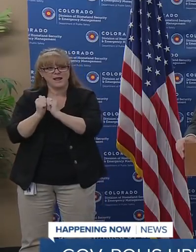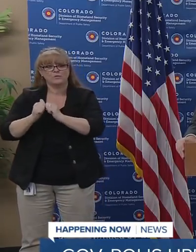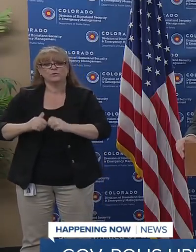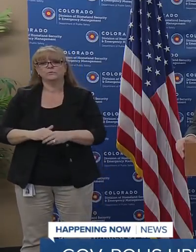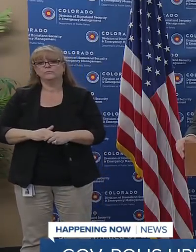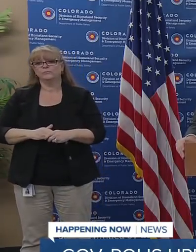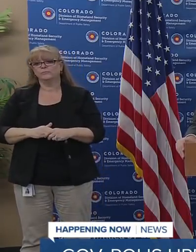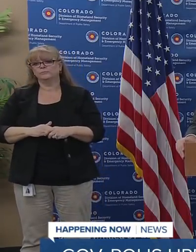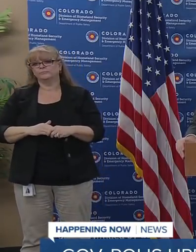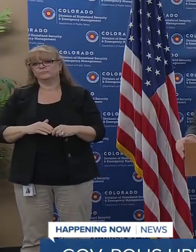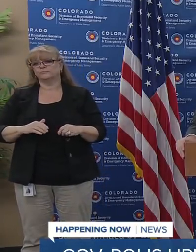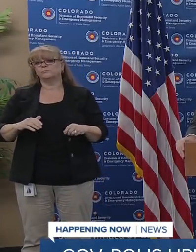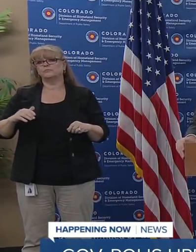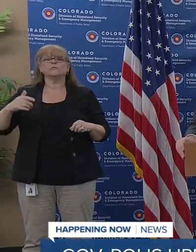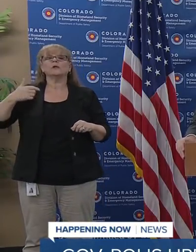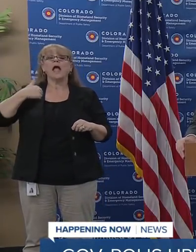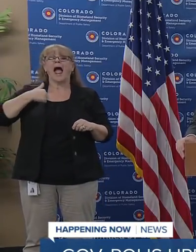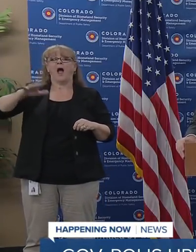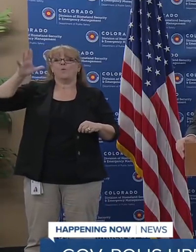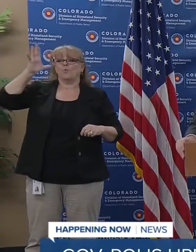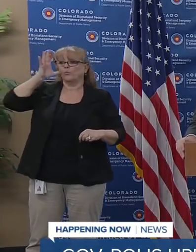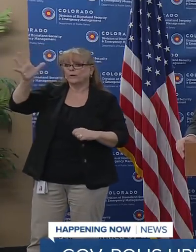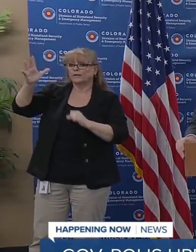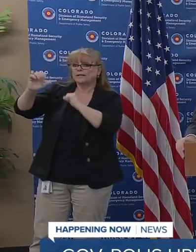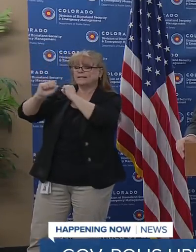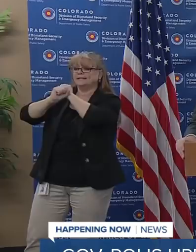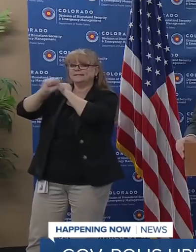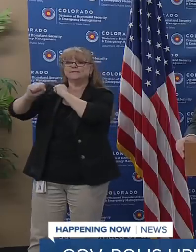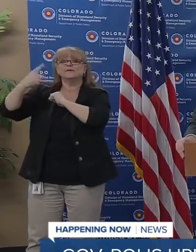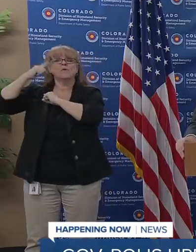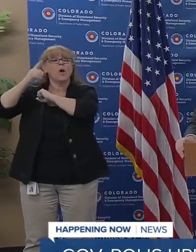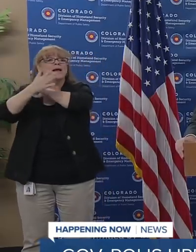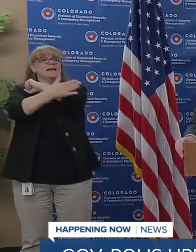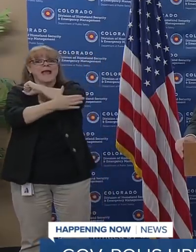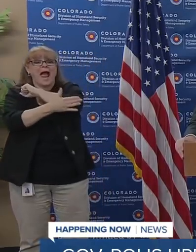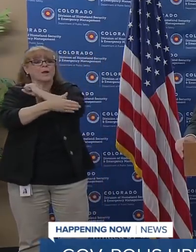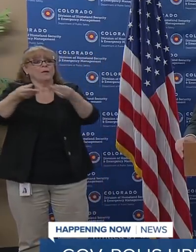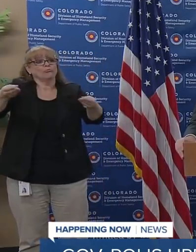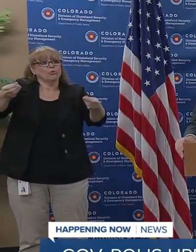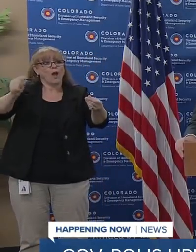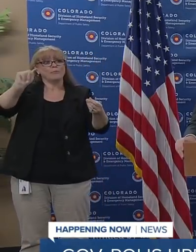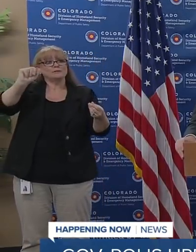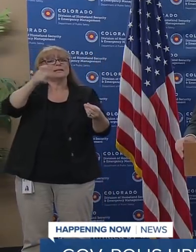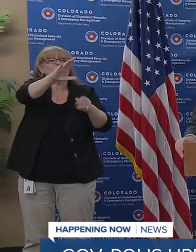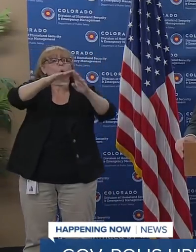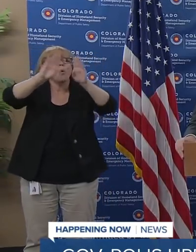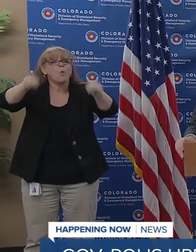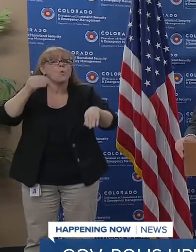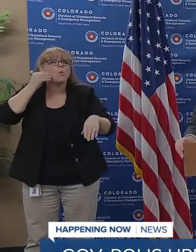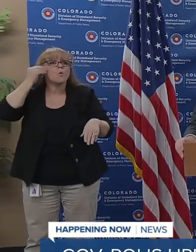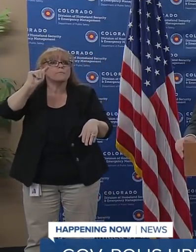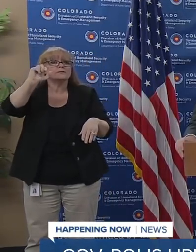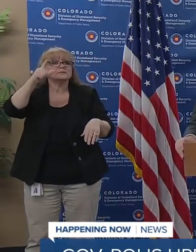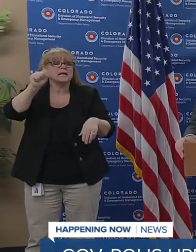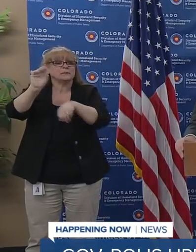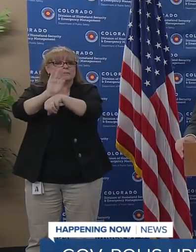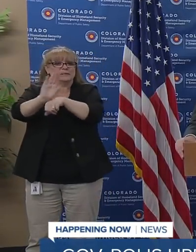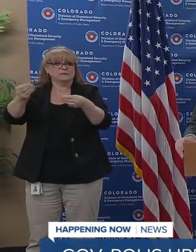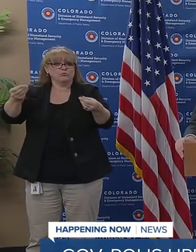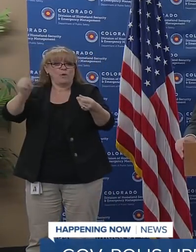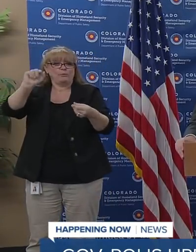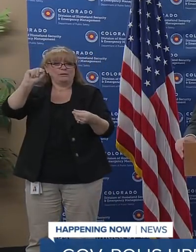counties waive interest payments for property taxes. Now, I've already signed an executive order allowing local governments to waive penalties and interest